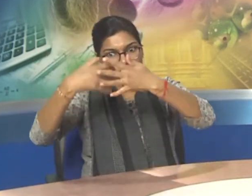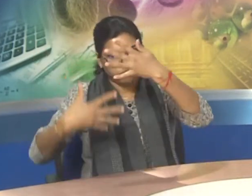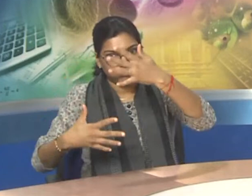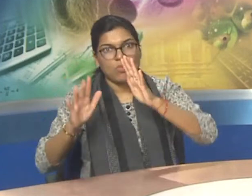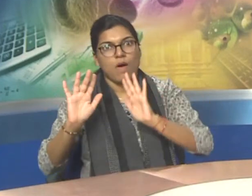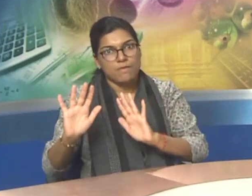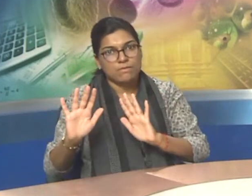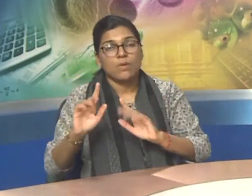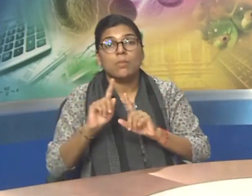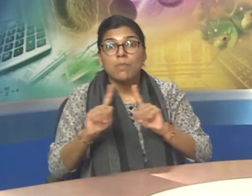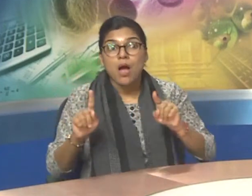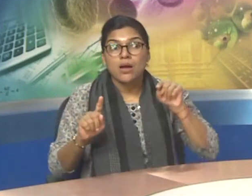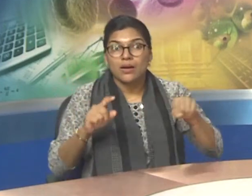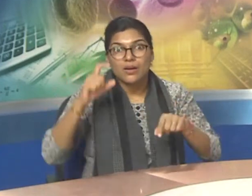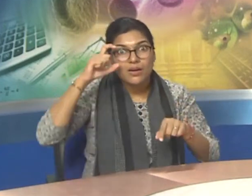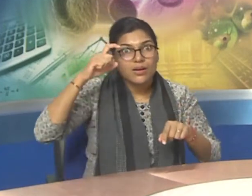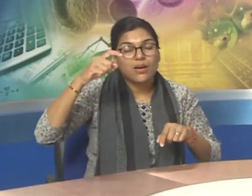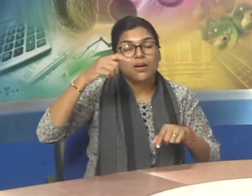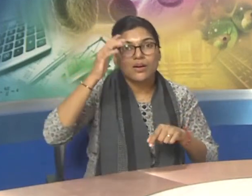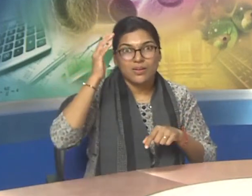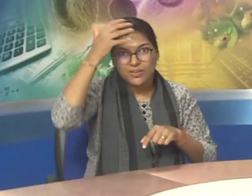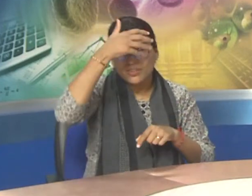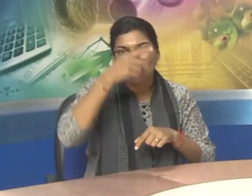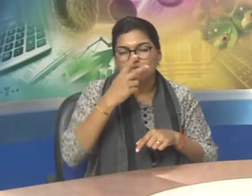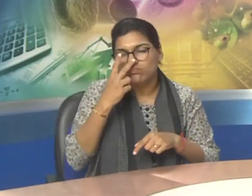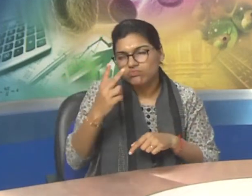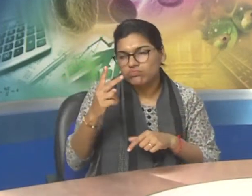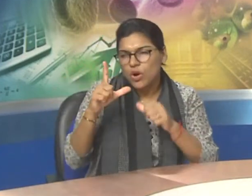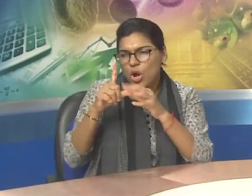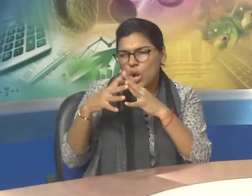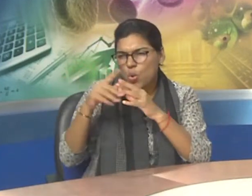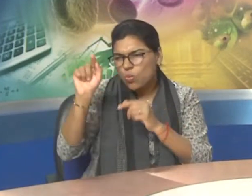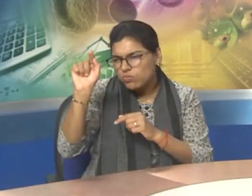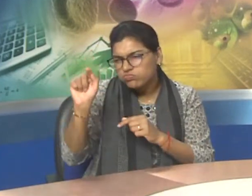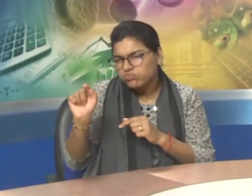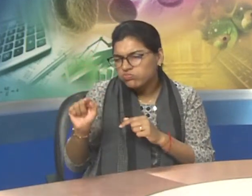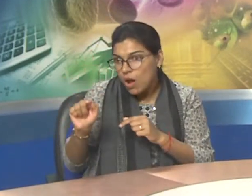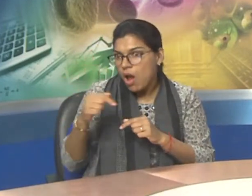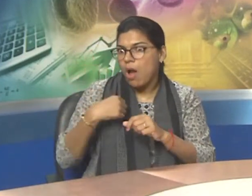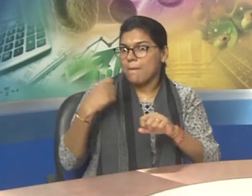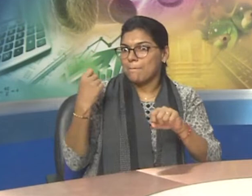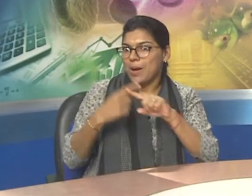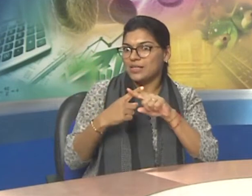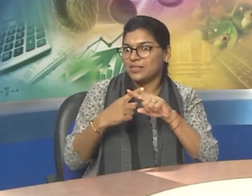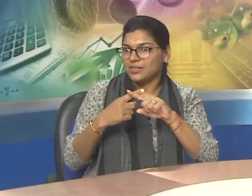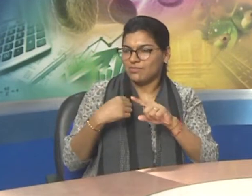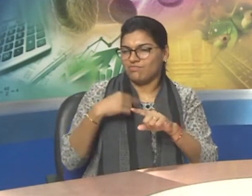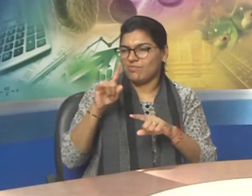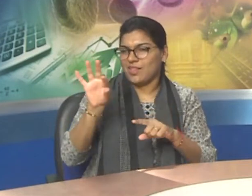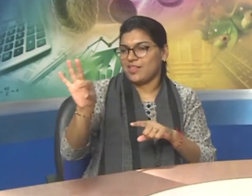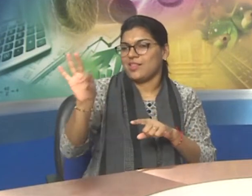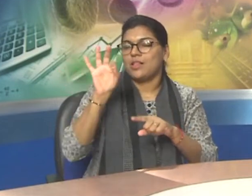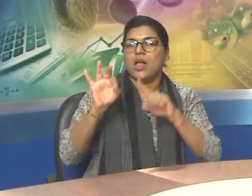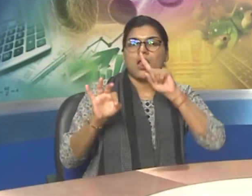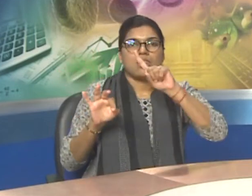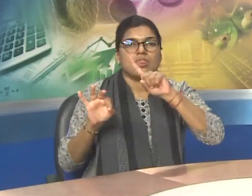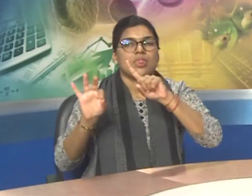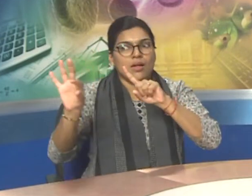But let me tell you that one out of the 5 laws, the first law